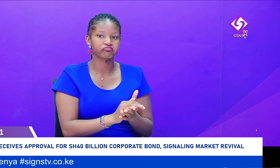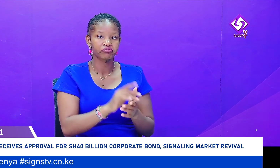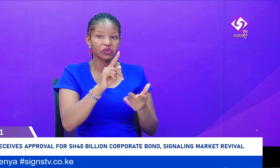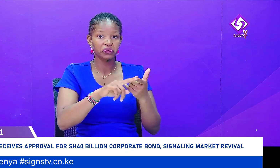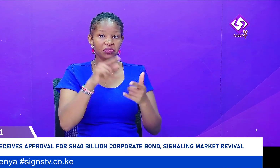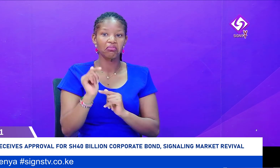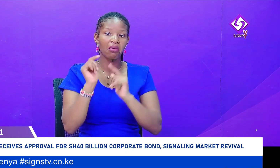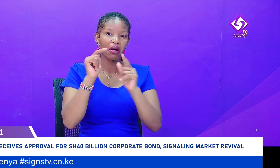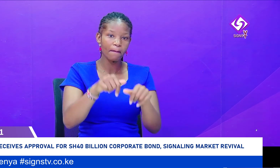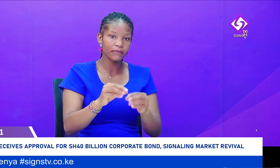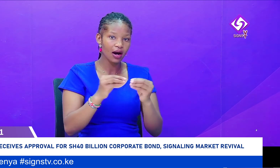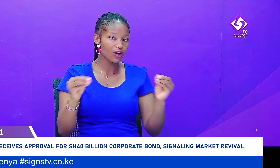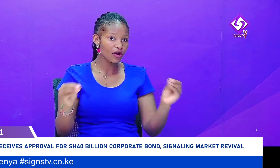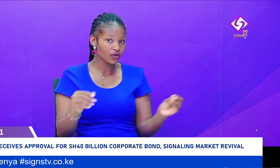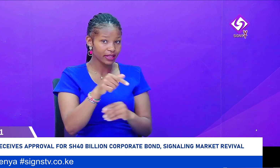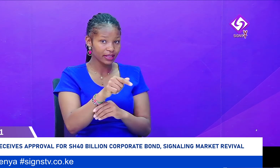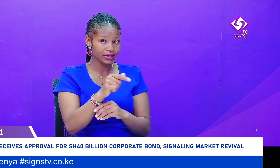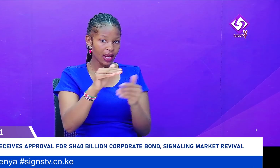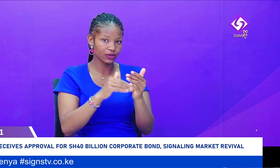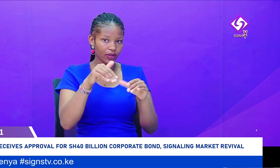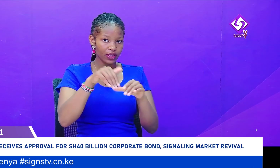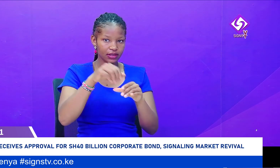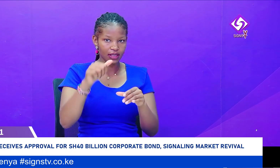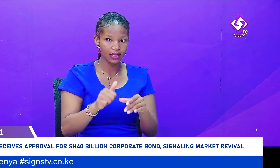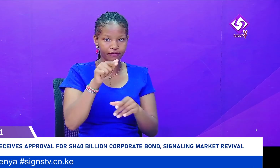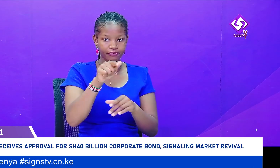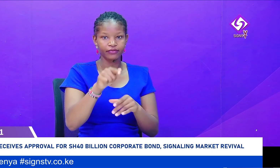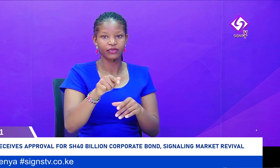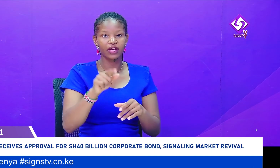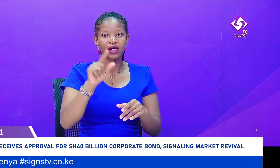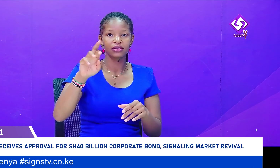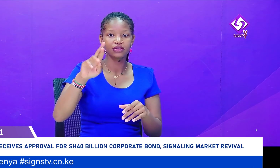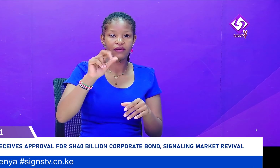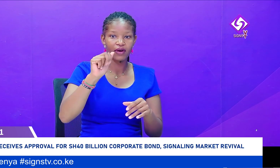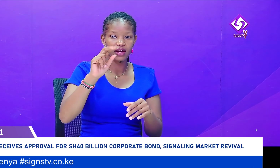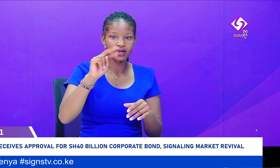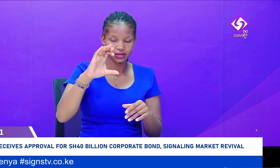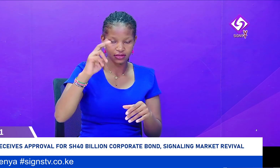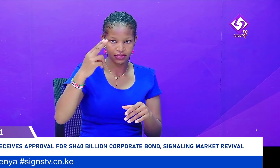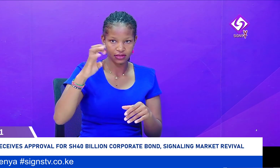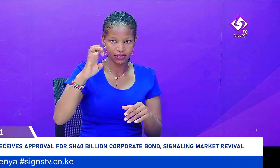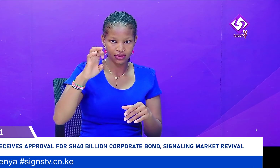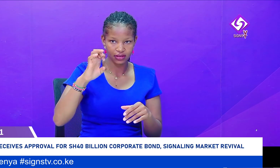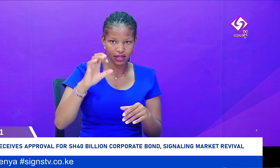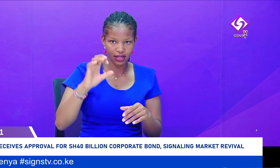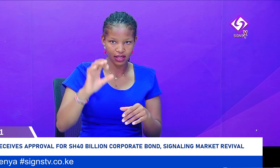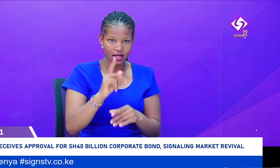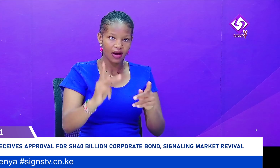framework, allows the telecommunication giant to raise long-term